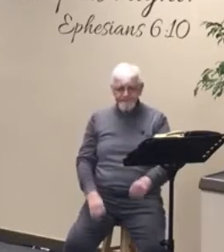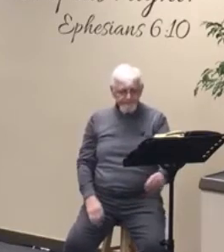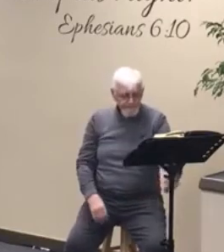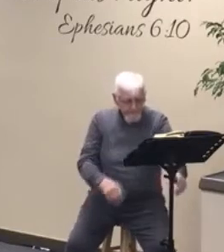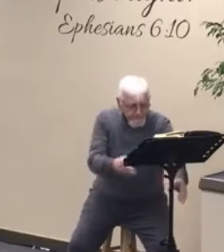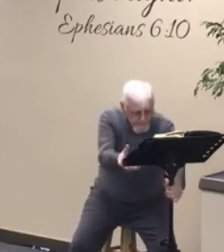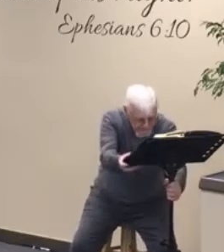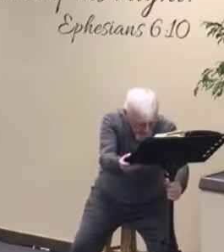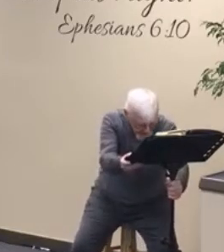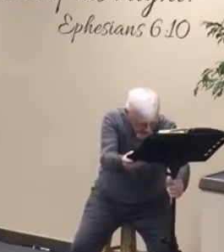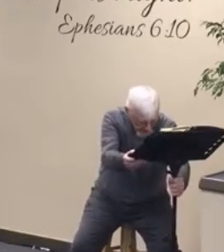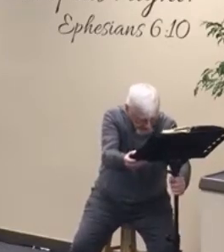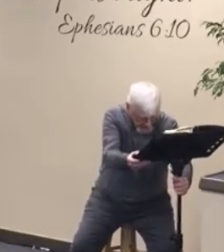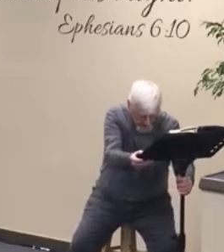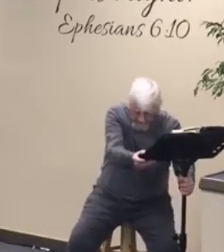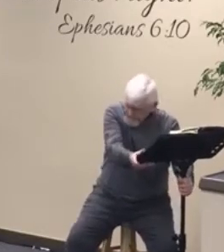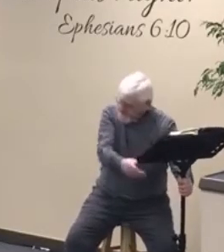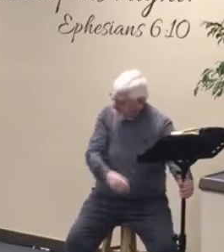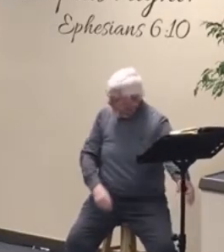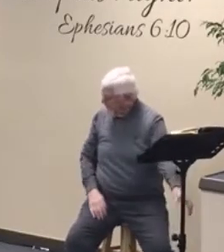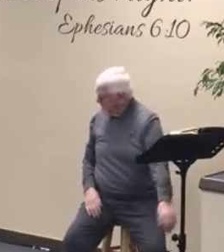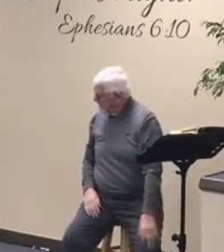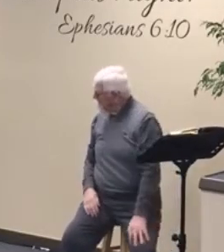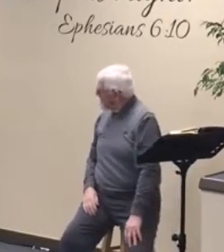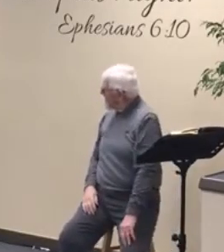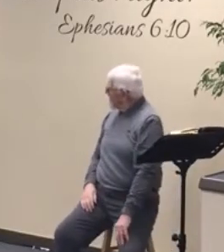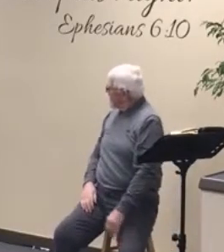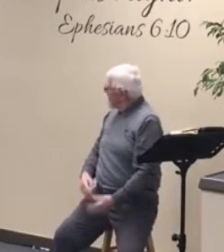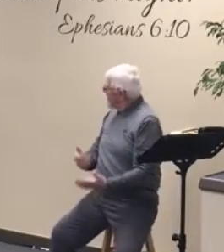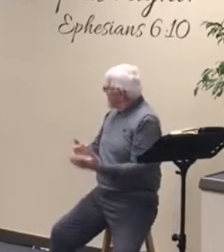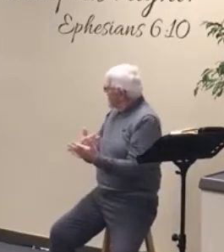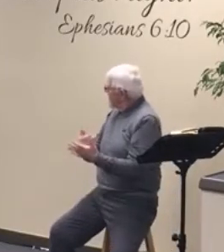We have new move packets.